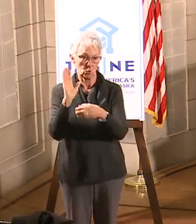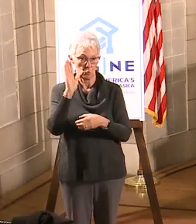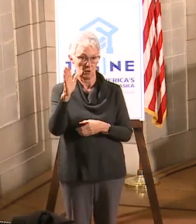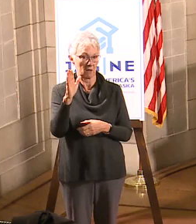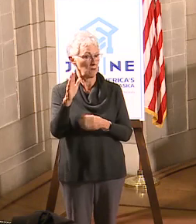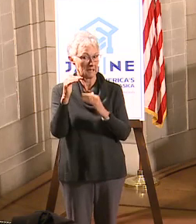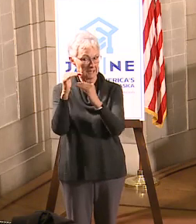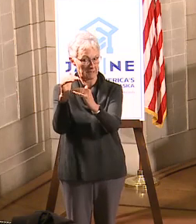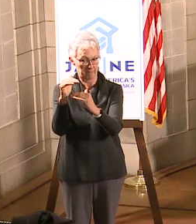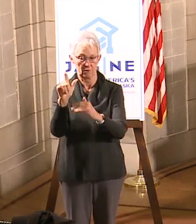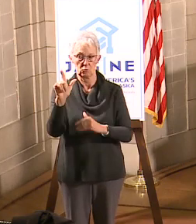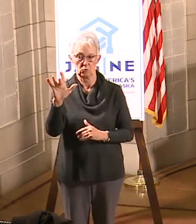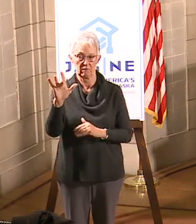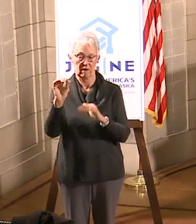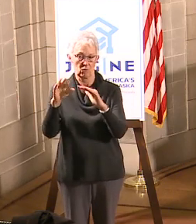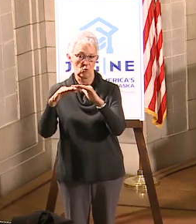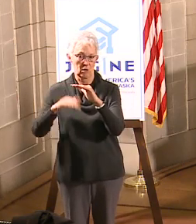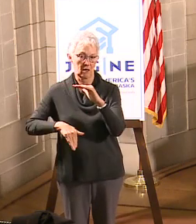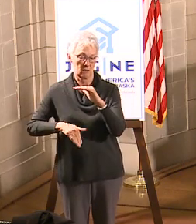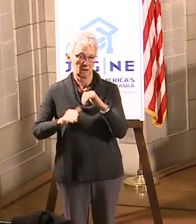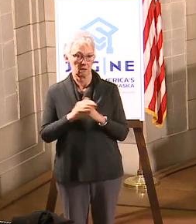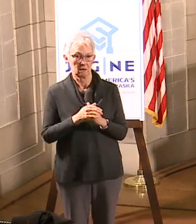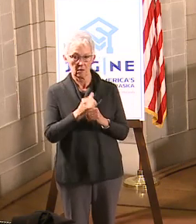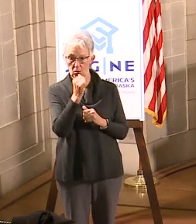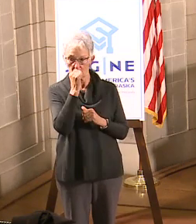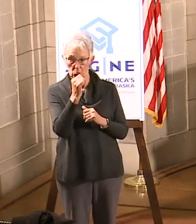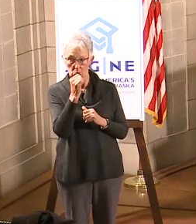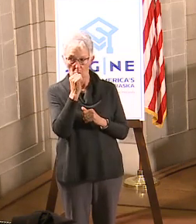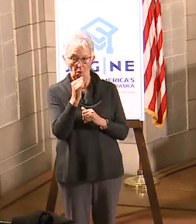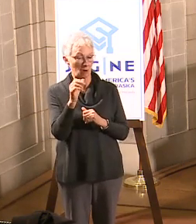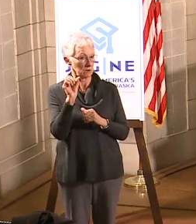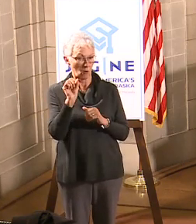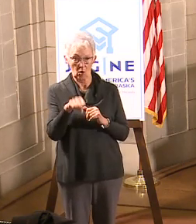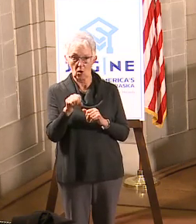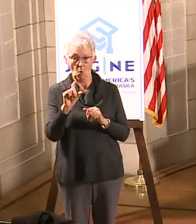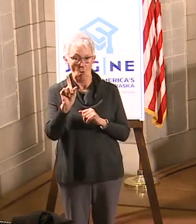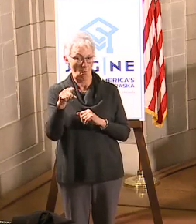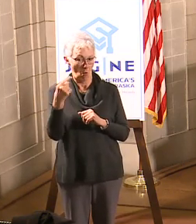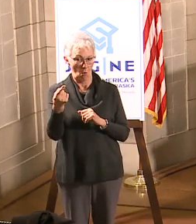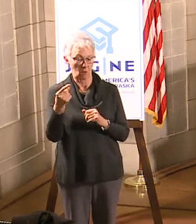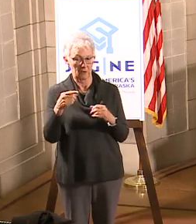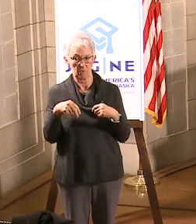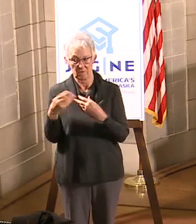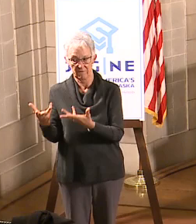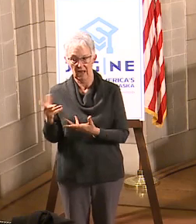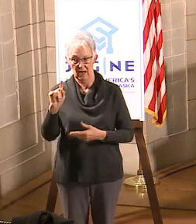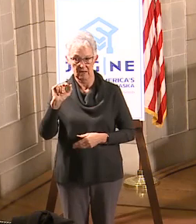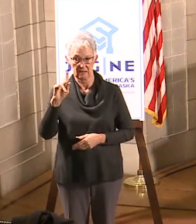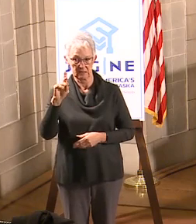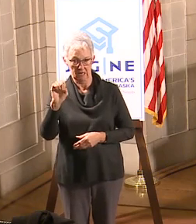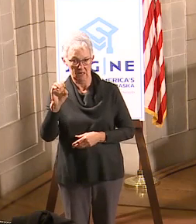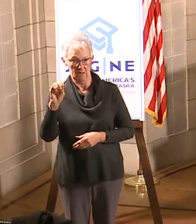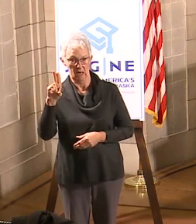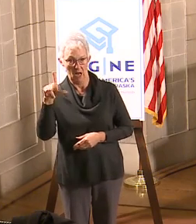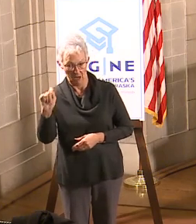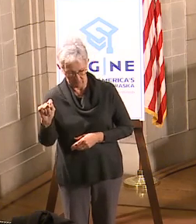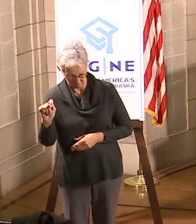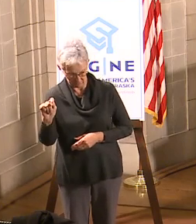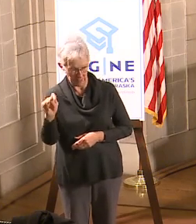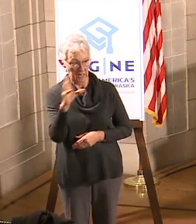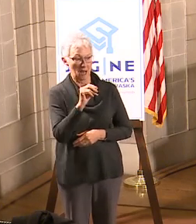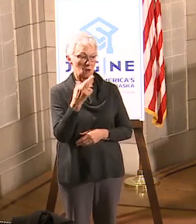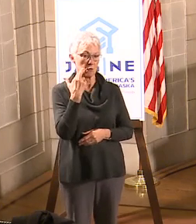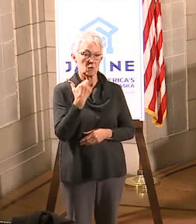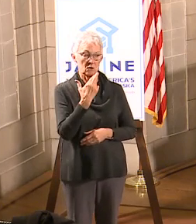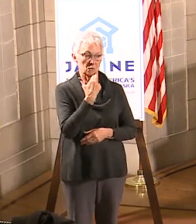only be able to provide takeout, delivery, or drive-through. And restaurants will have limited hours, 5 a.m.